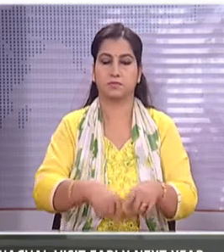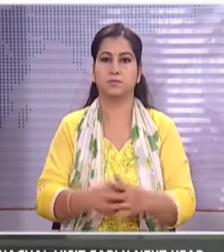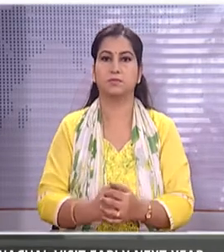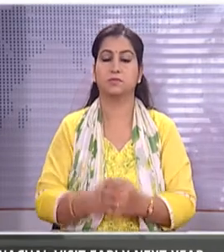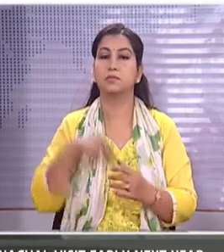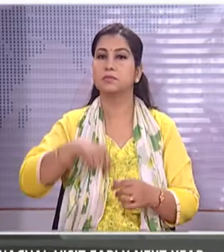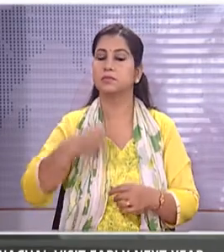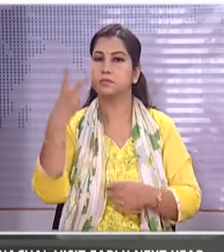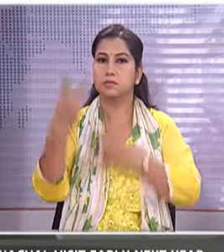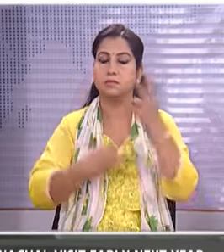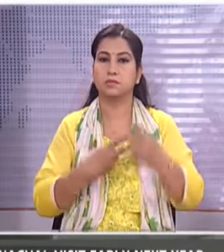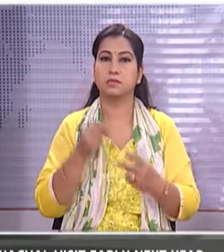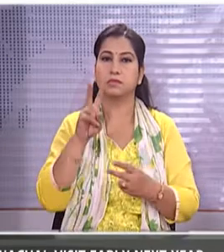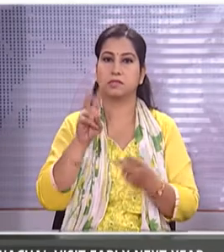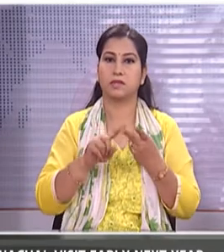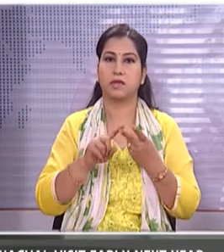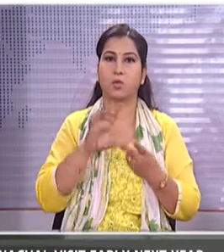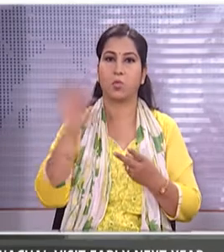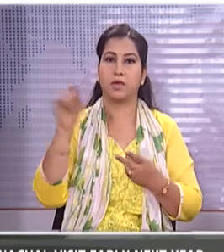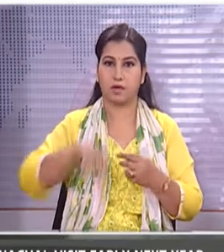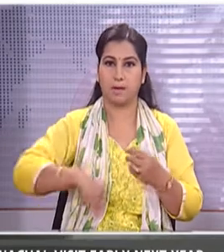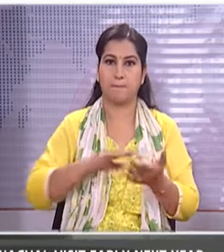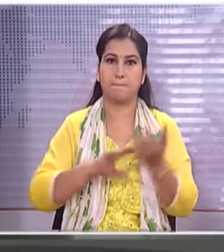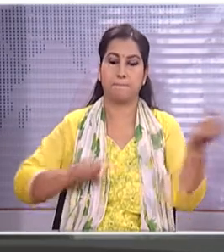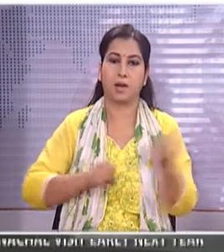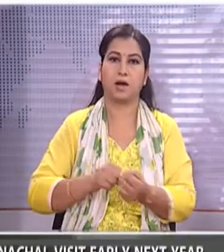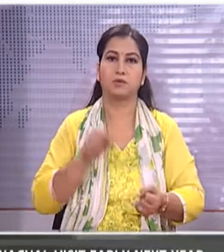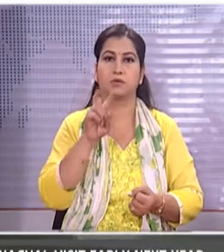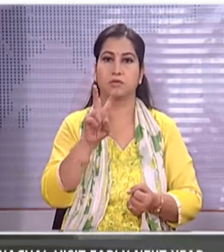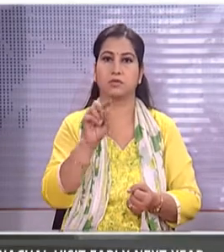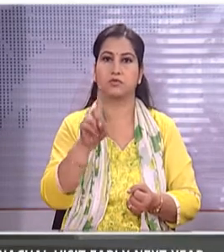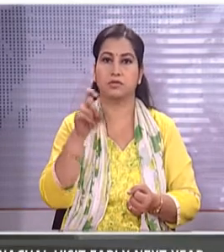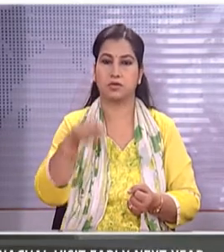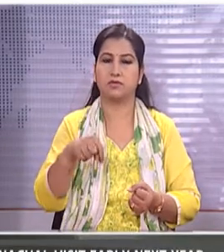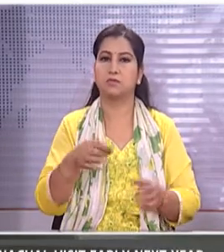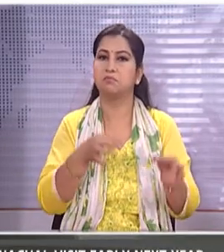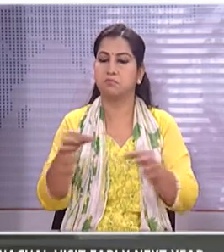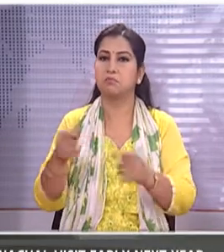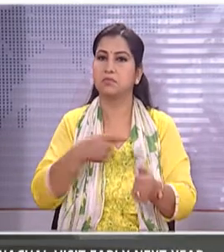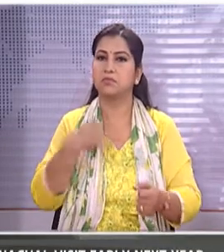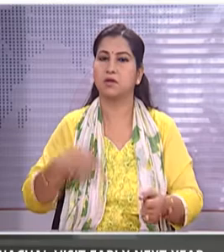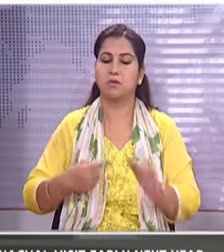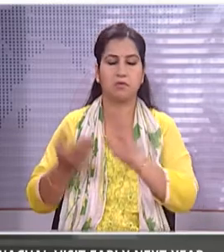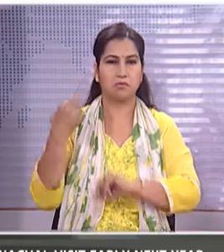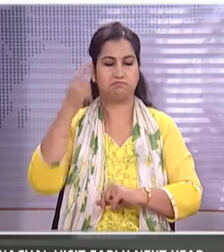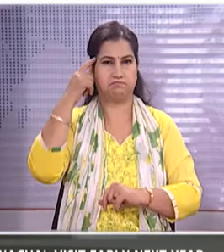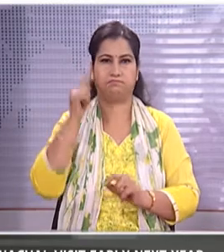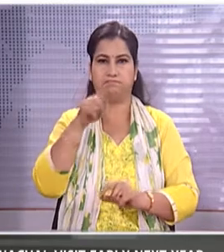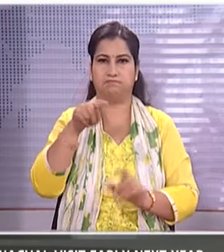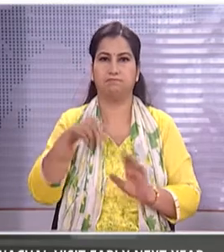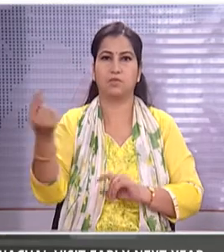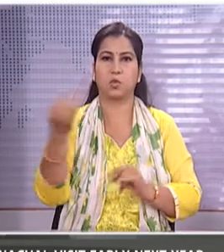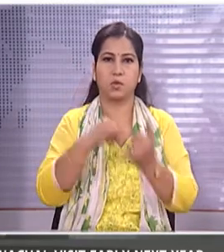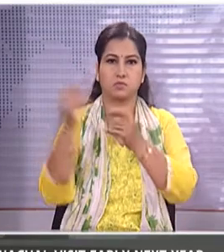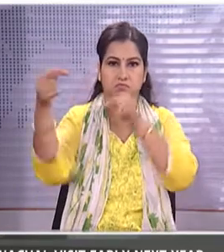The visit is slated for second week of March in 2017. The move assumed significance as China raised objections to U.S. Ambassador